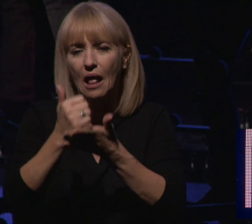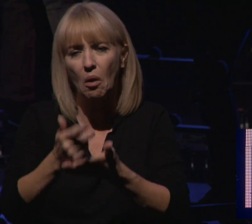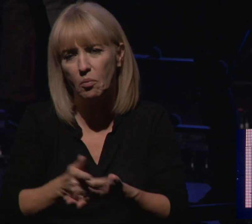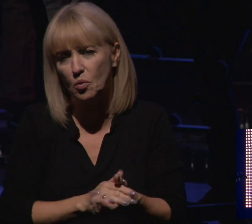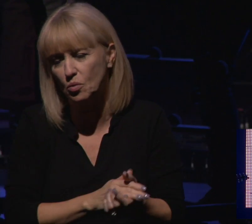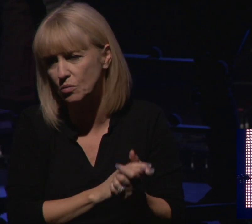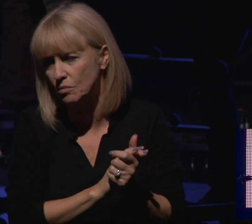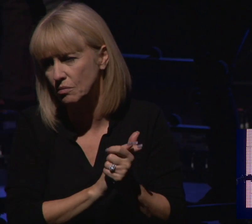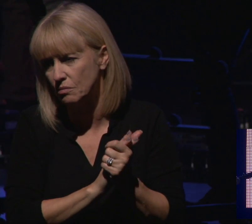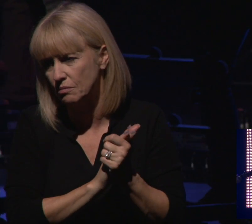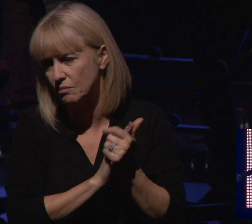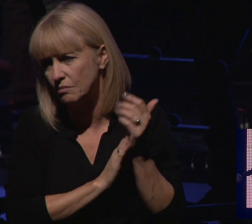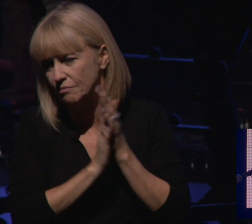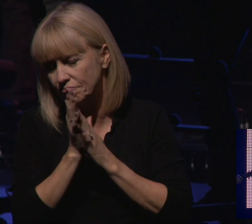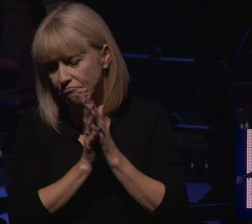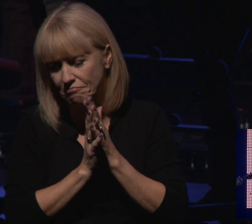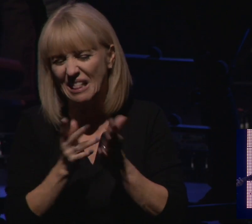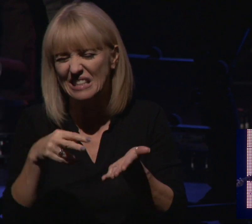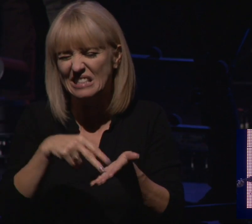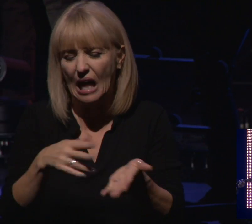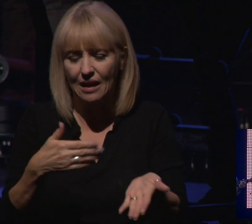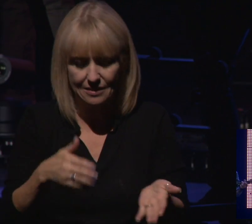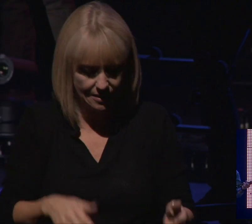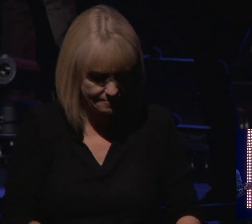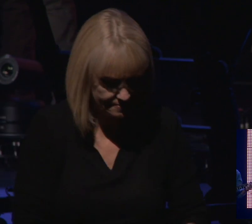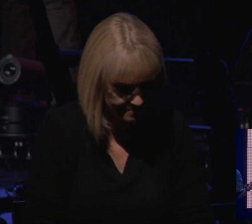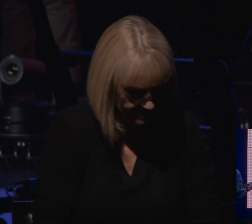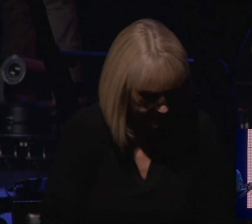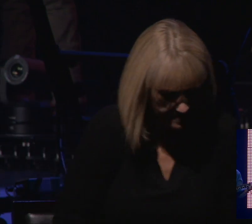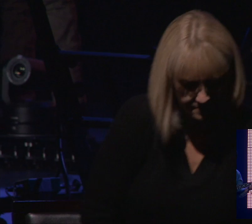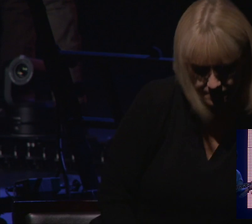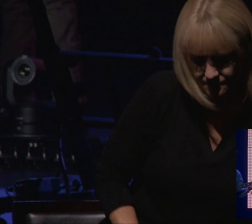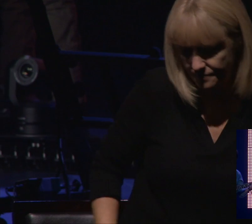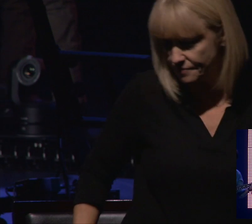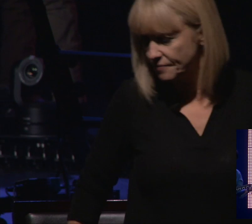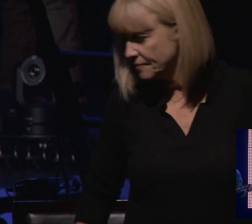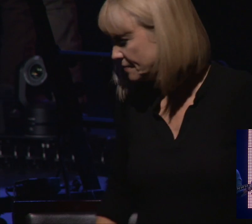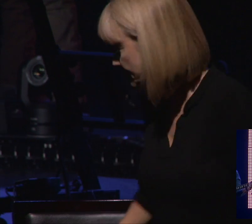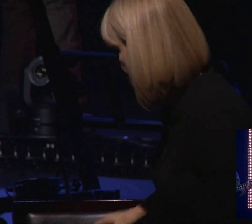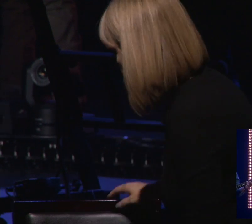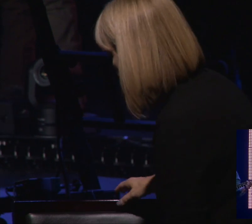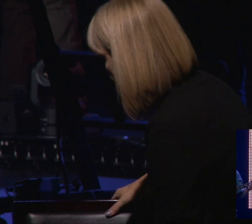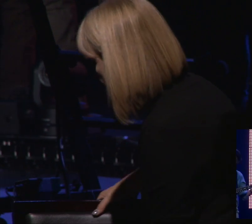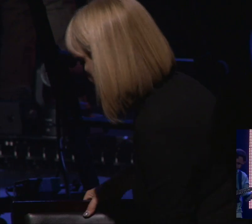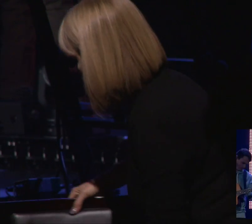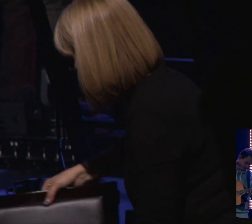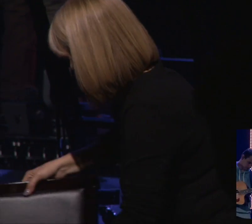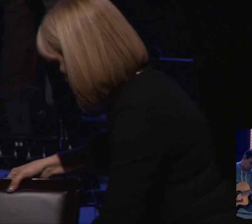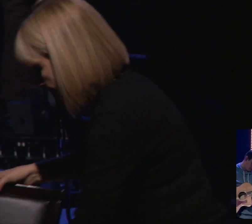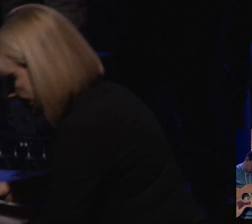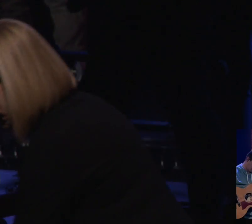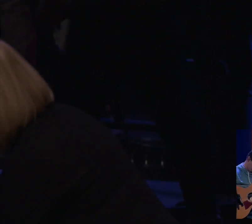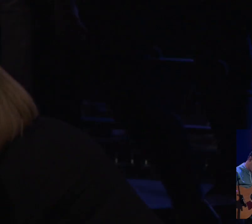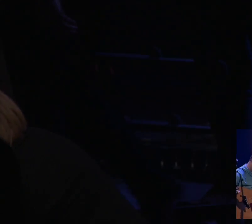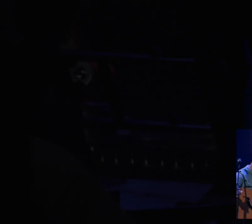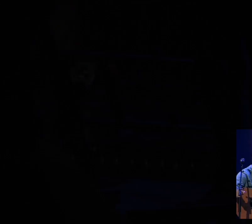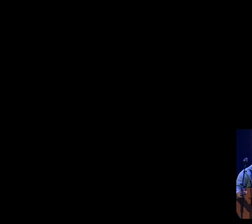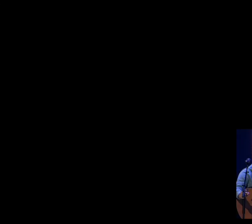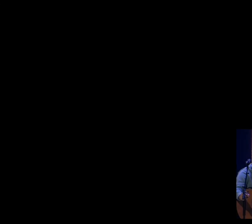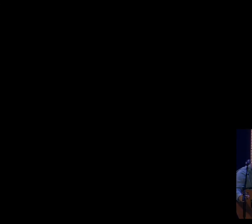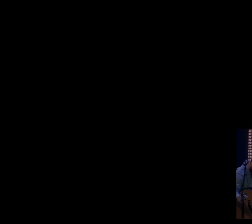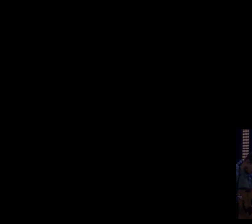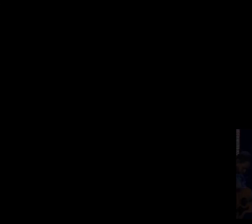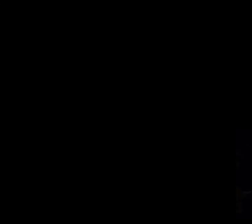would you help us? Friends, let's be the committed person that God's called us to. Would you stand with me? And let's respond to him together.